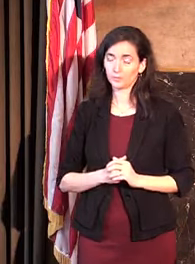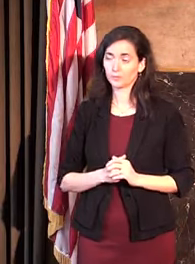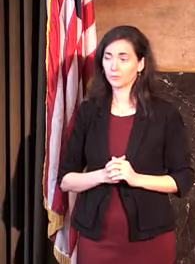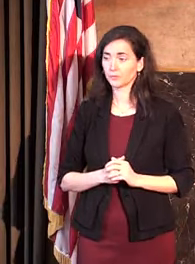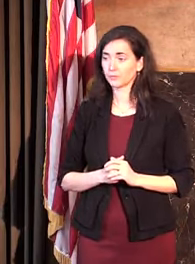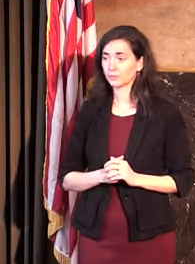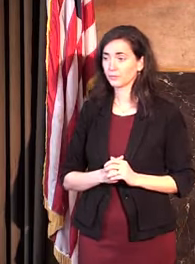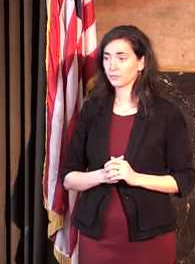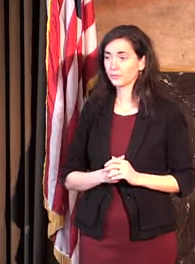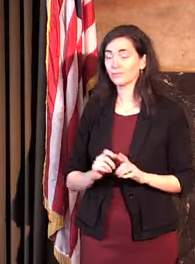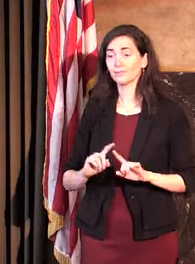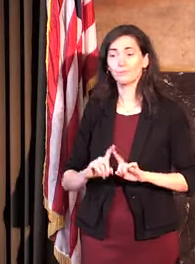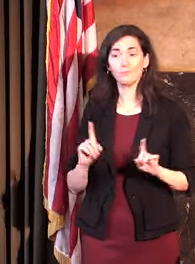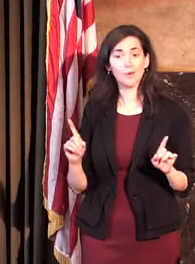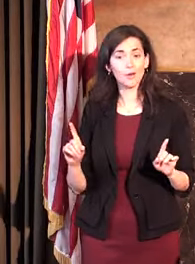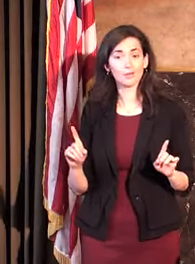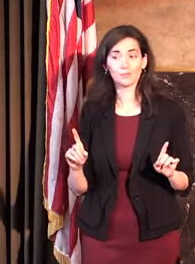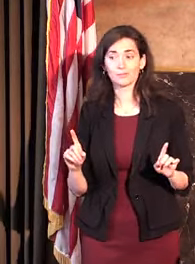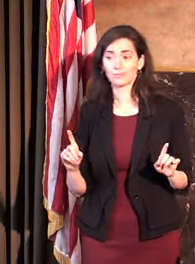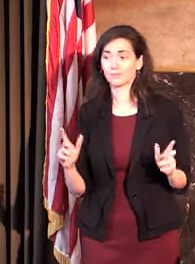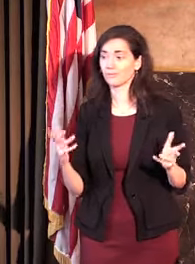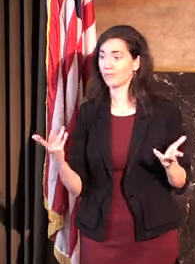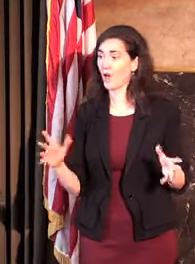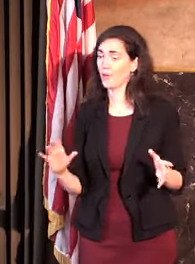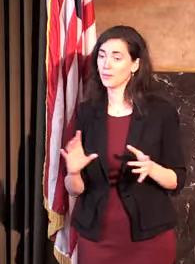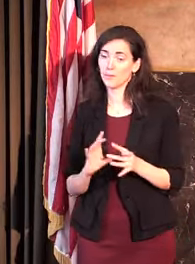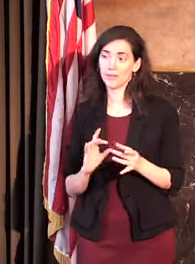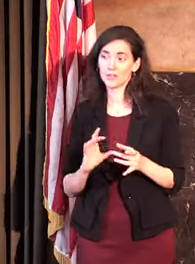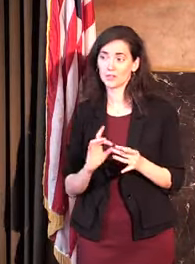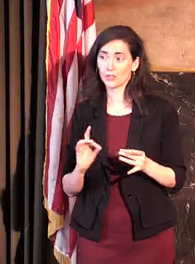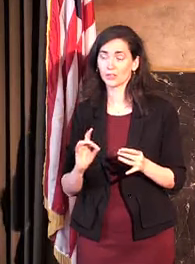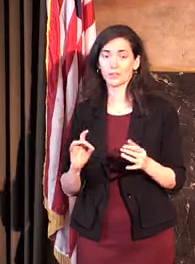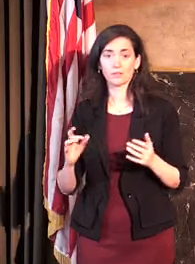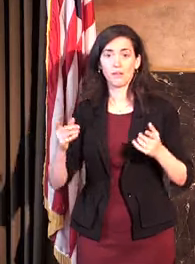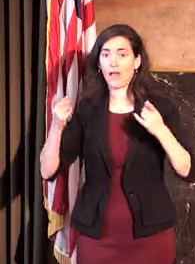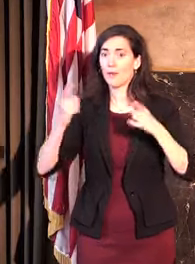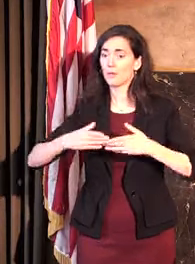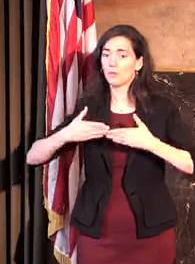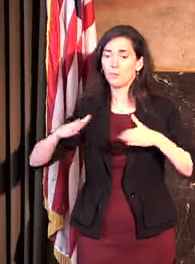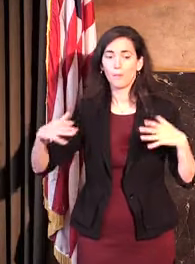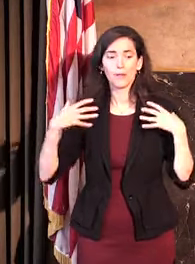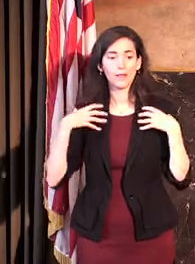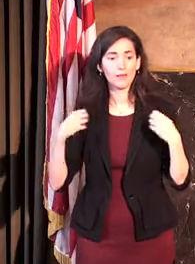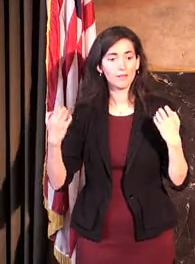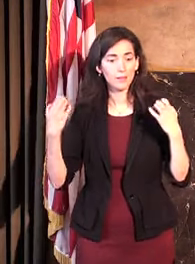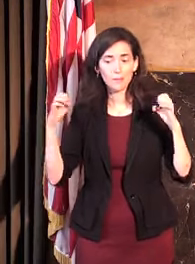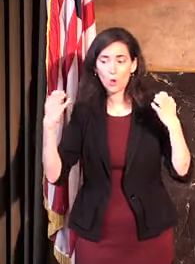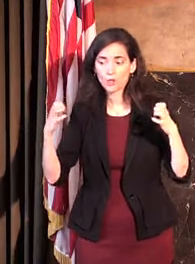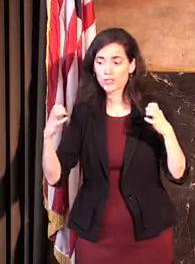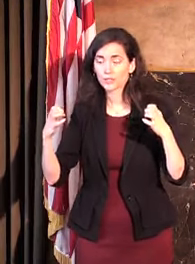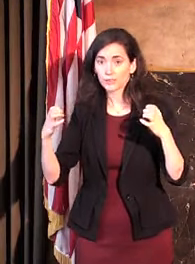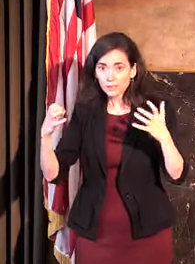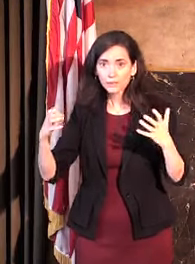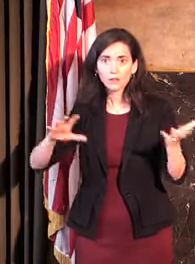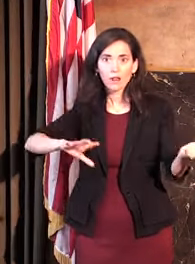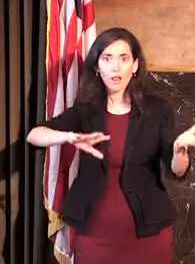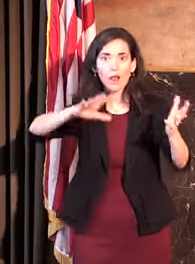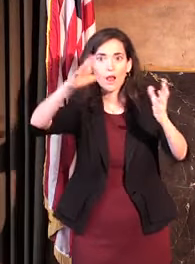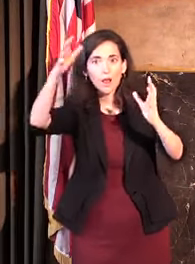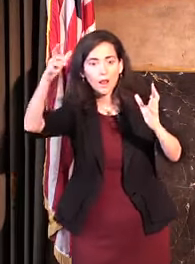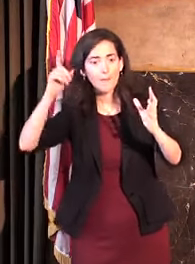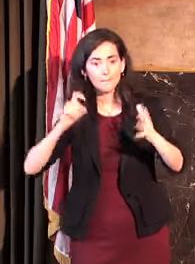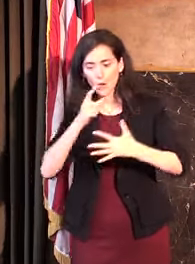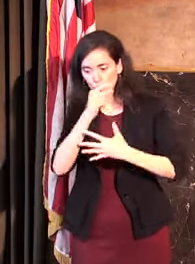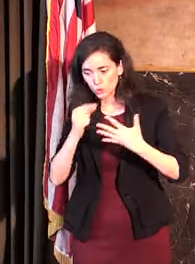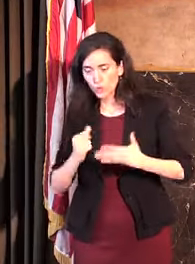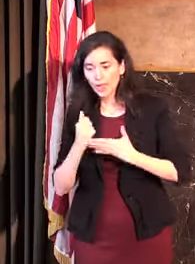measures. But as I've said all along, you know, in a public health emergency, you have to do what is necessary so that you can